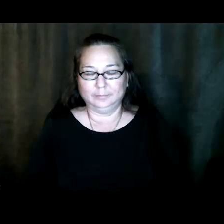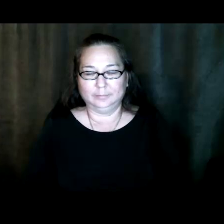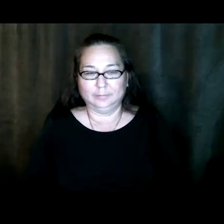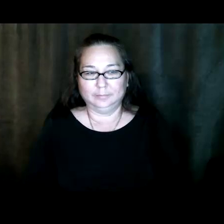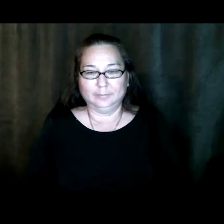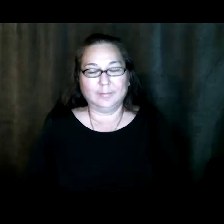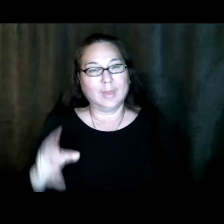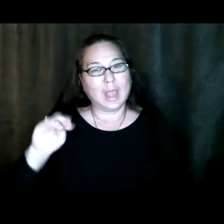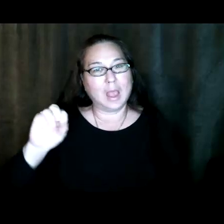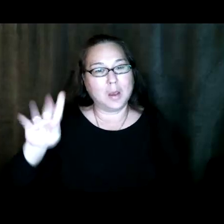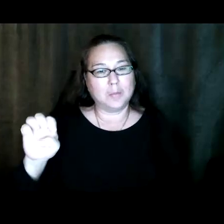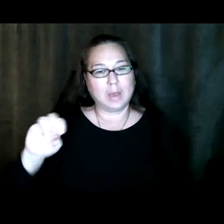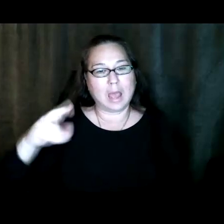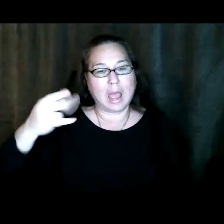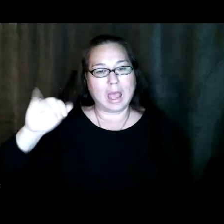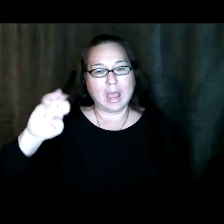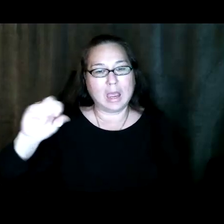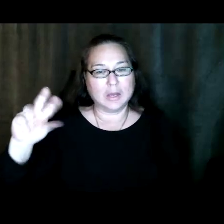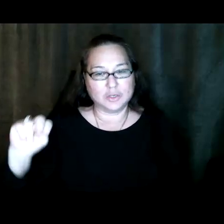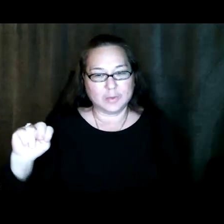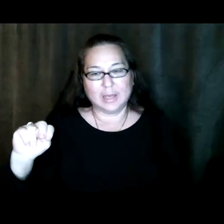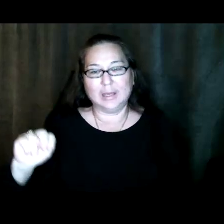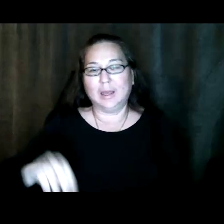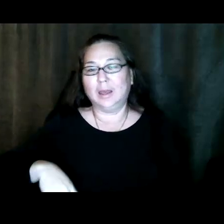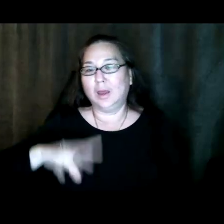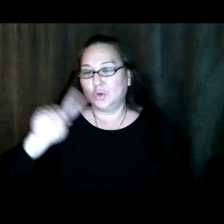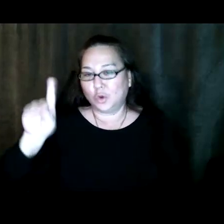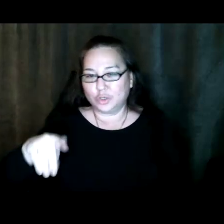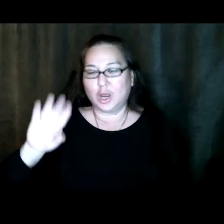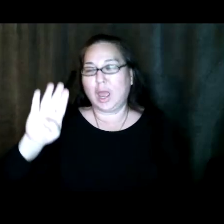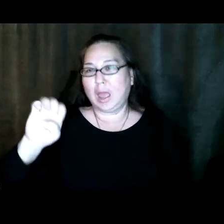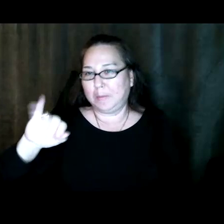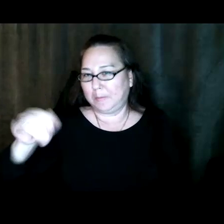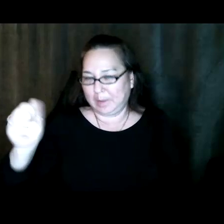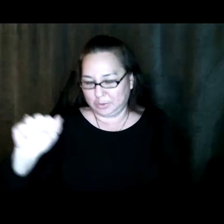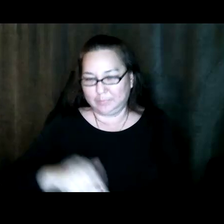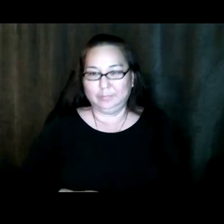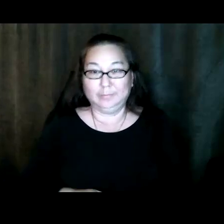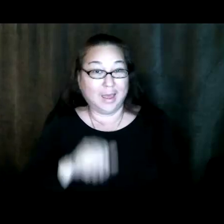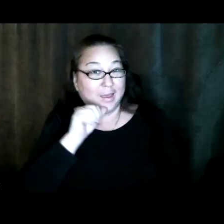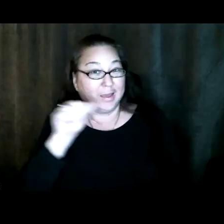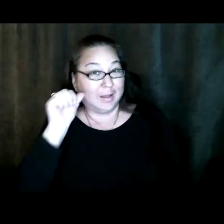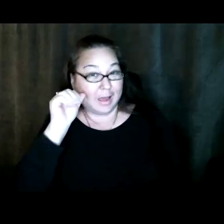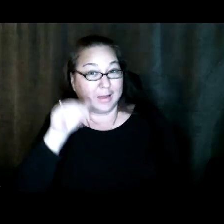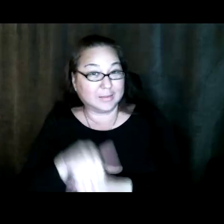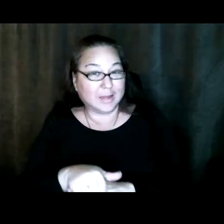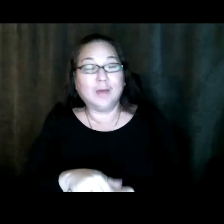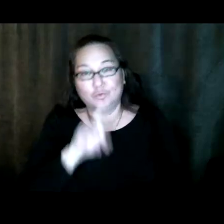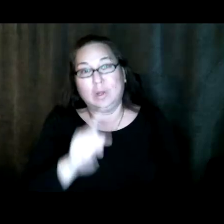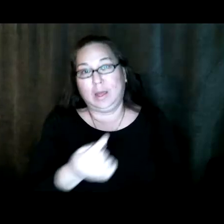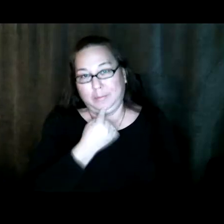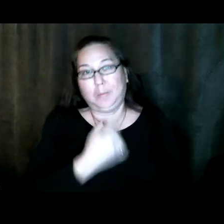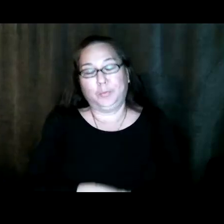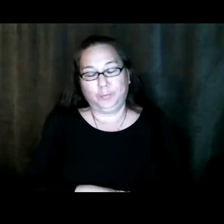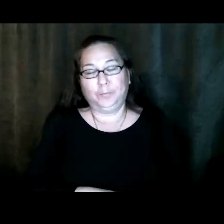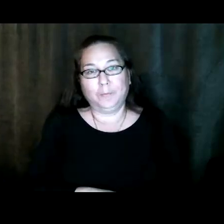Mike Heichman, Dorchester, Beja. For most of us, last night was a bummer. One of the rays of